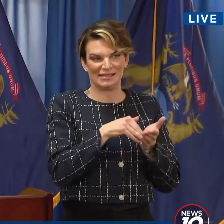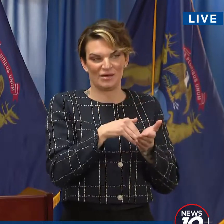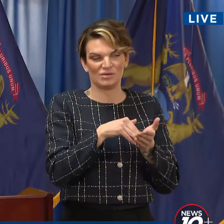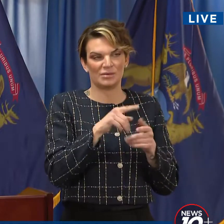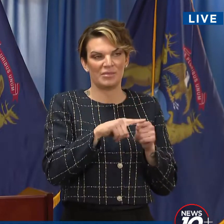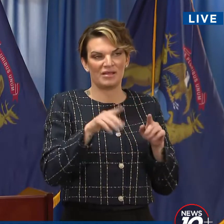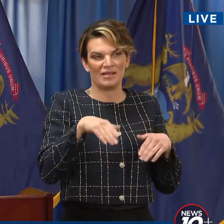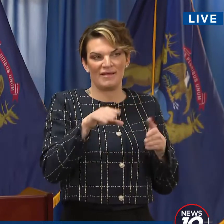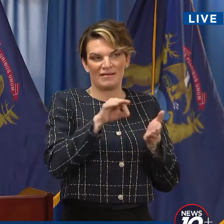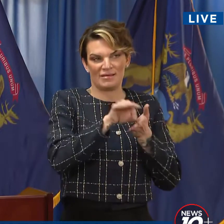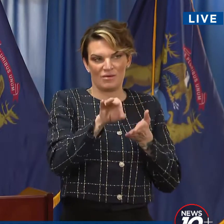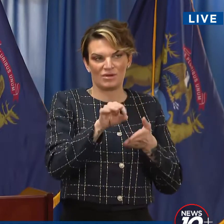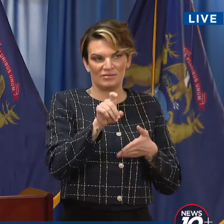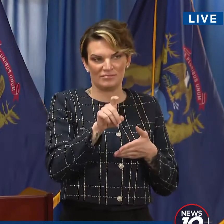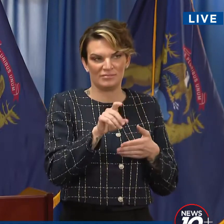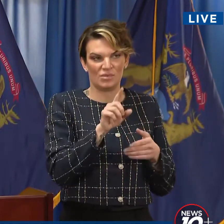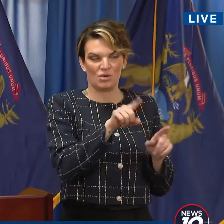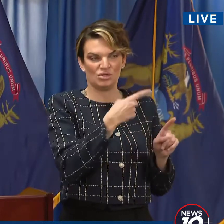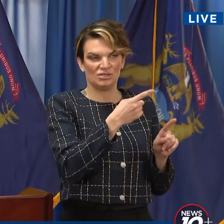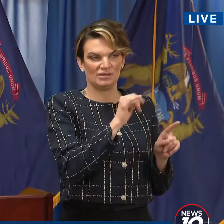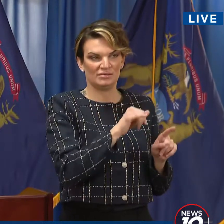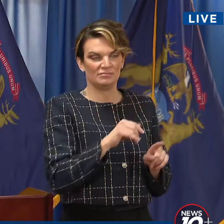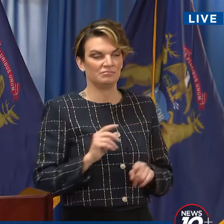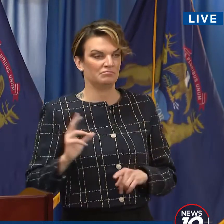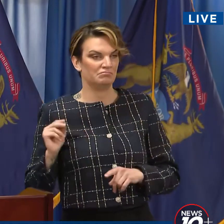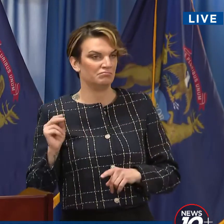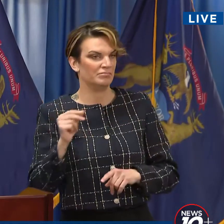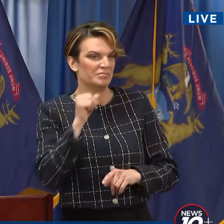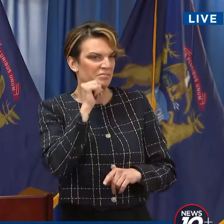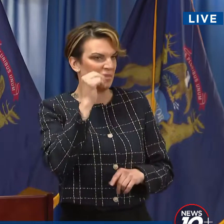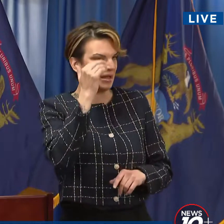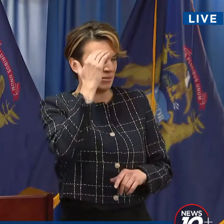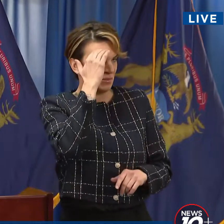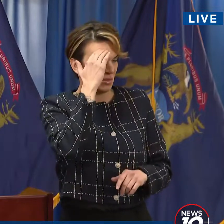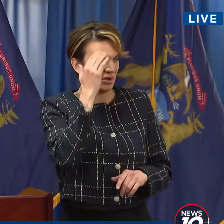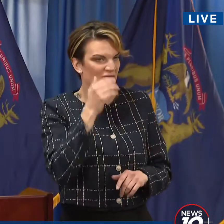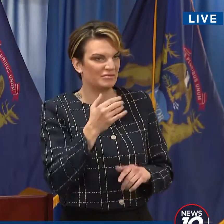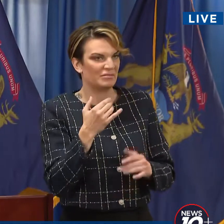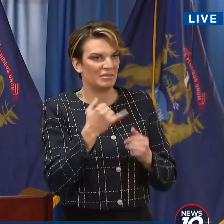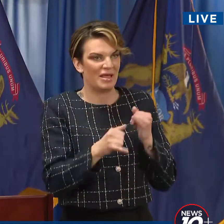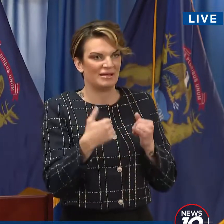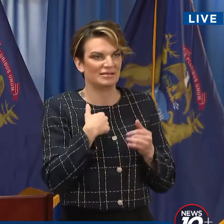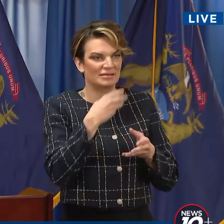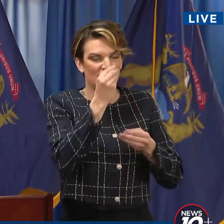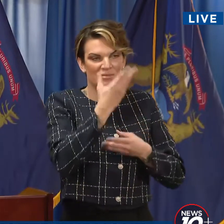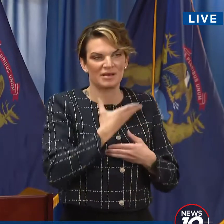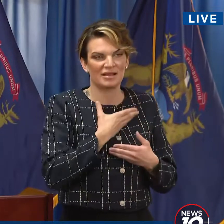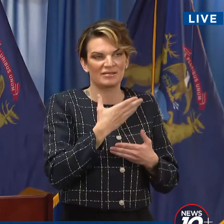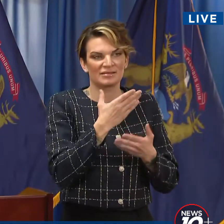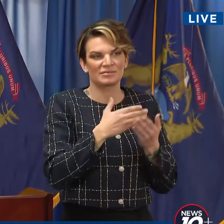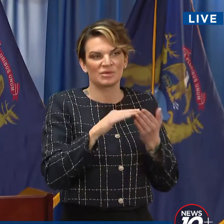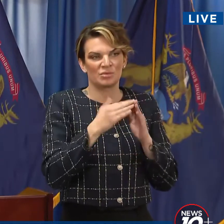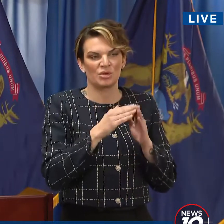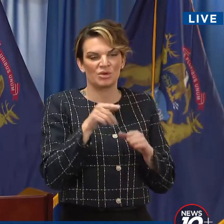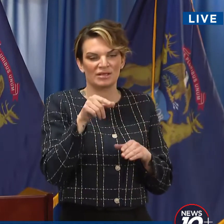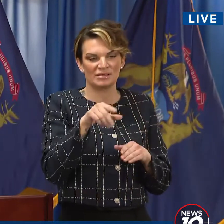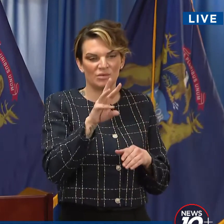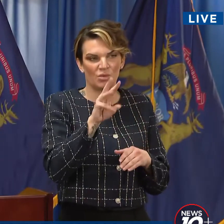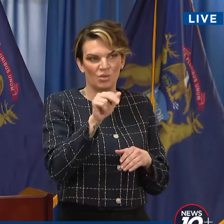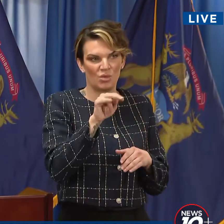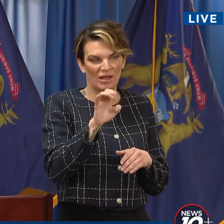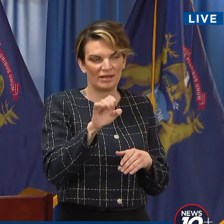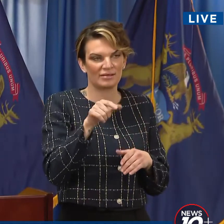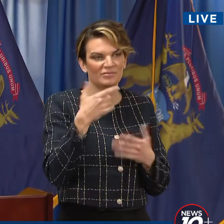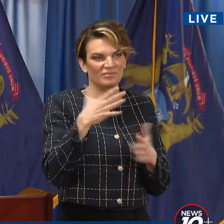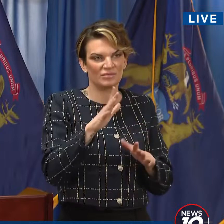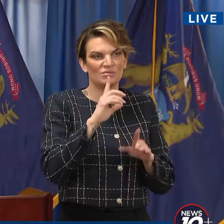but have not currently been reported? And if so, do you know how many? Not that I'm aware of. The last update I received, there were still some communities in Wayne. I believe those have been